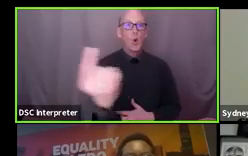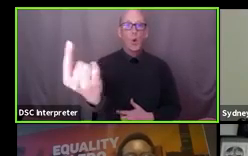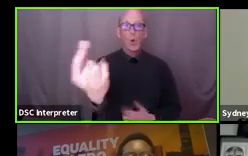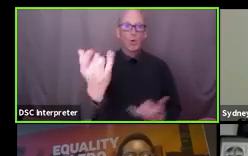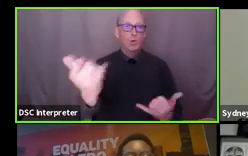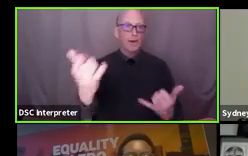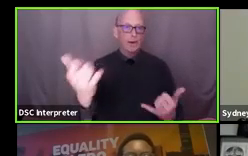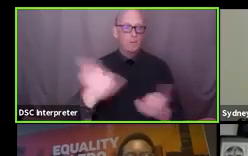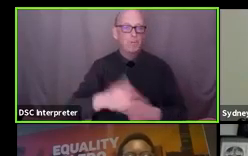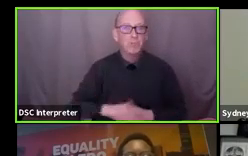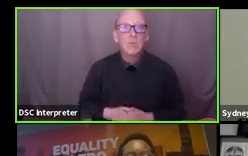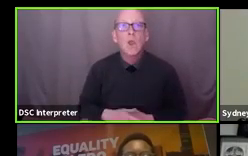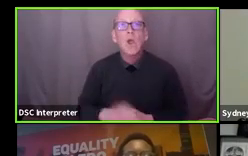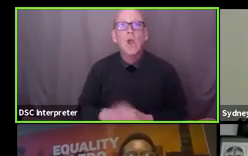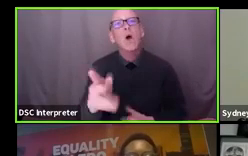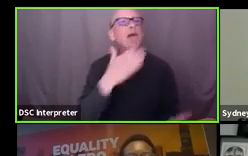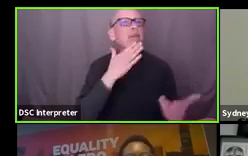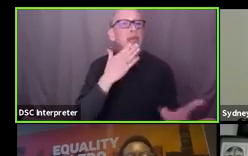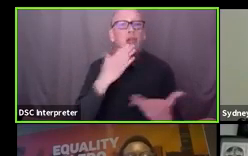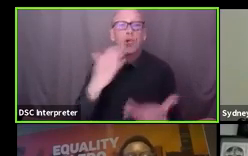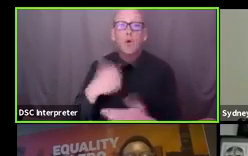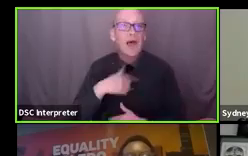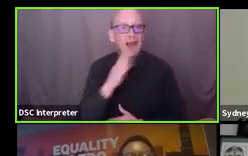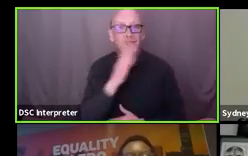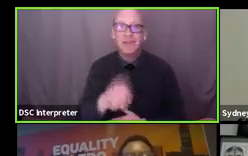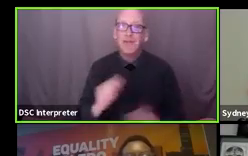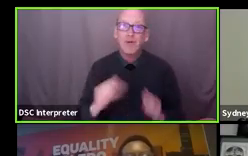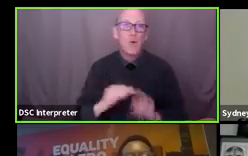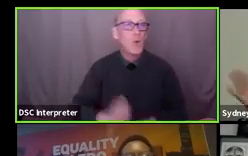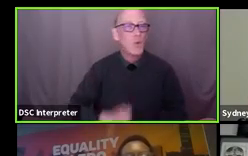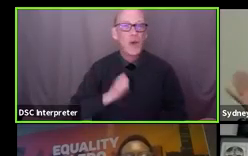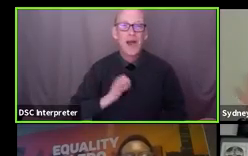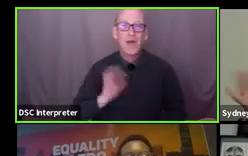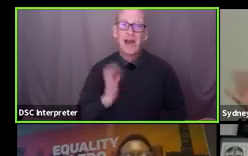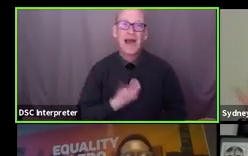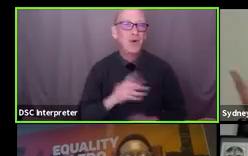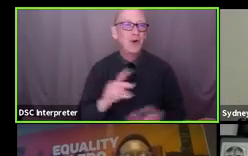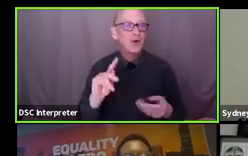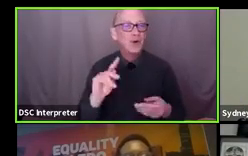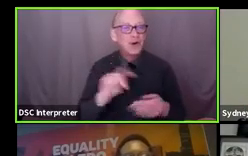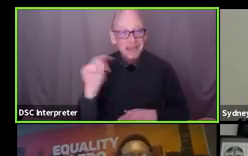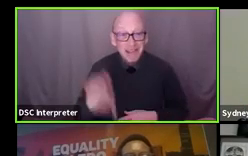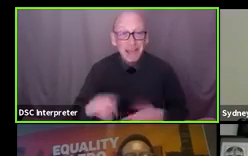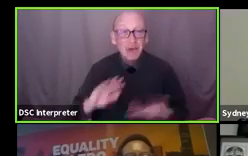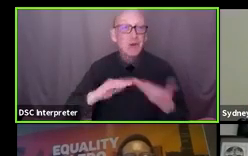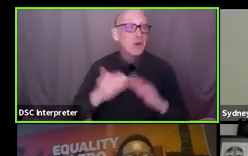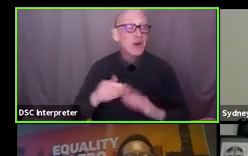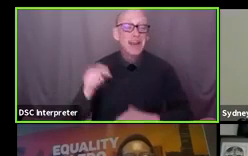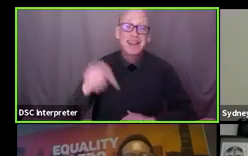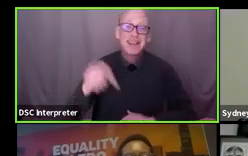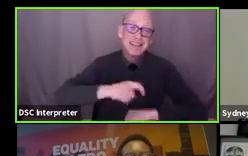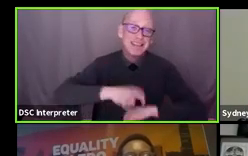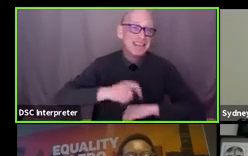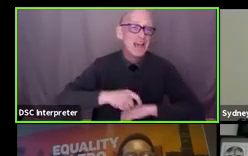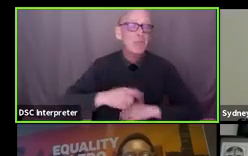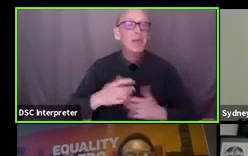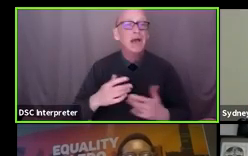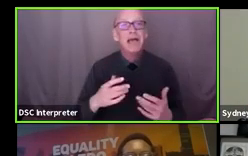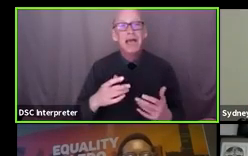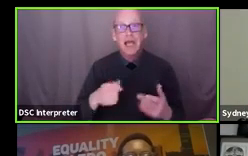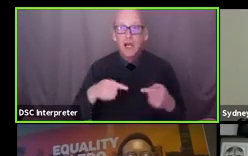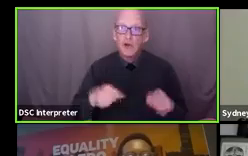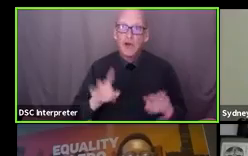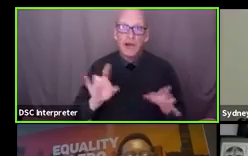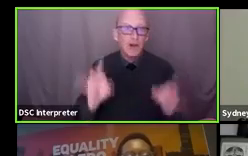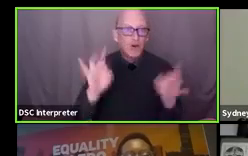time. All right, thanks. I've never been prouder of our community. I feel like this is a time where, you know, in times of